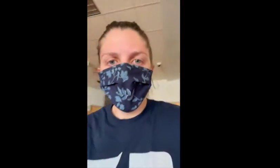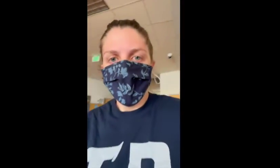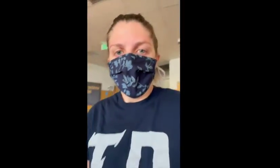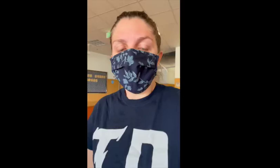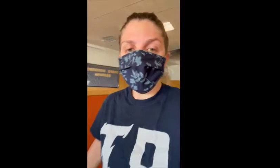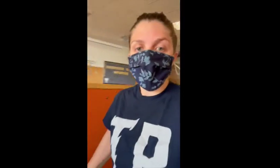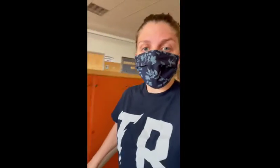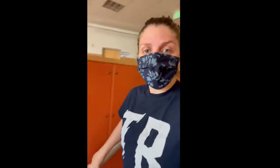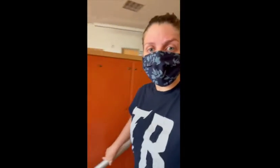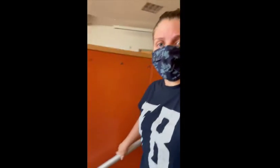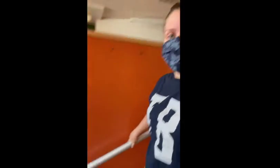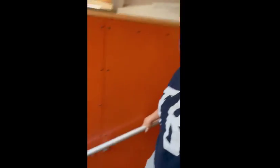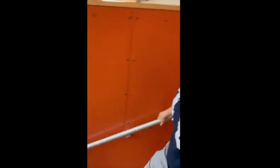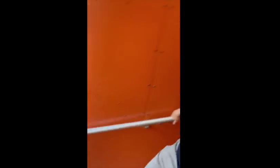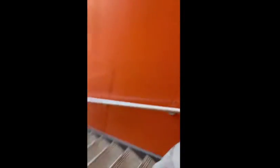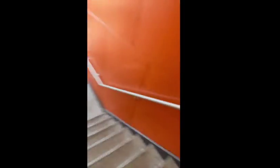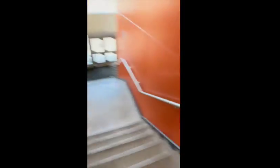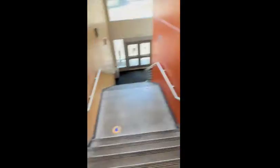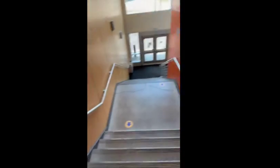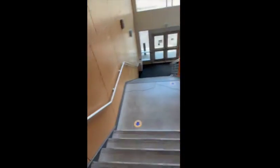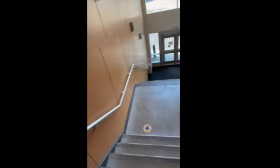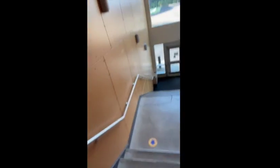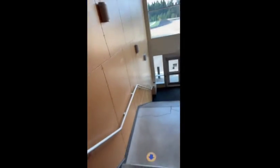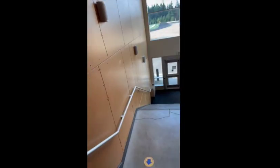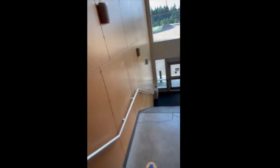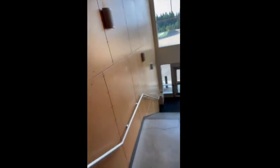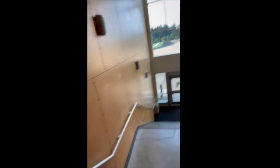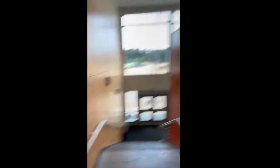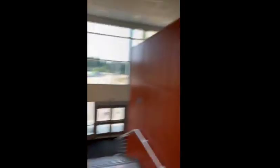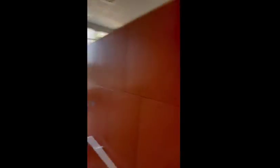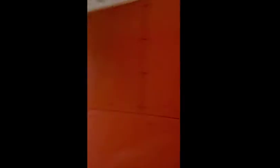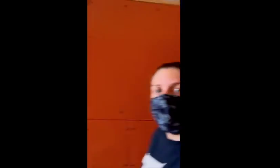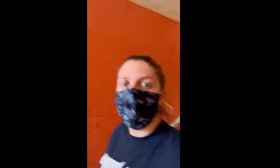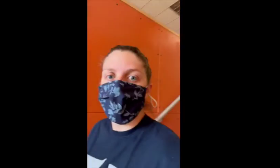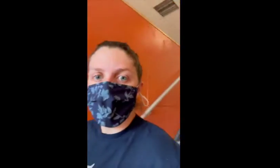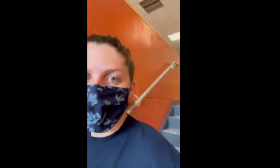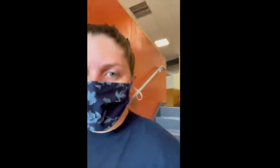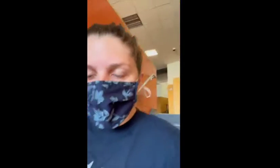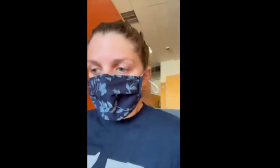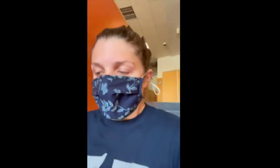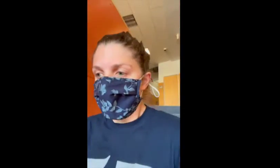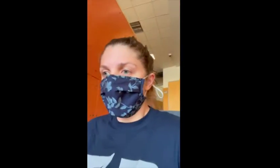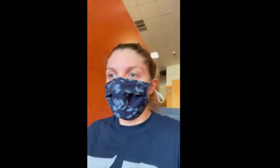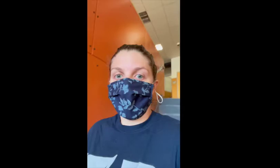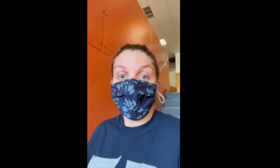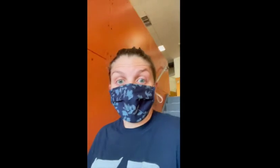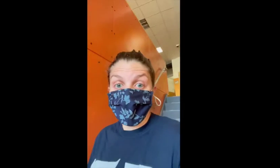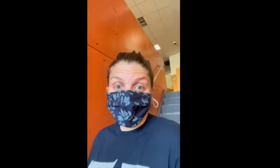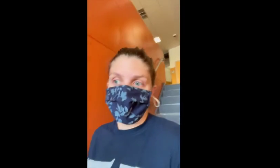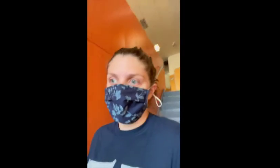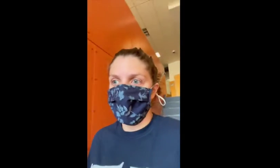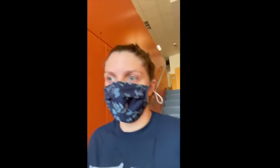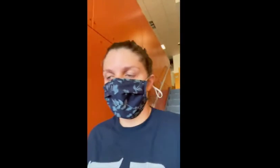All right, so now we're going downstairs to the first level